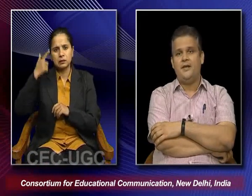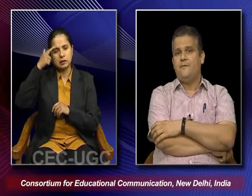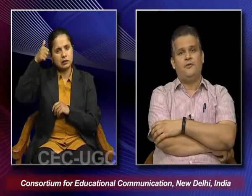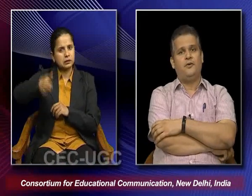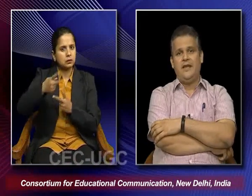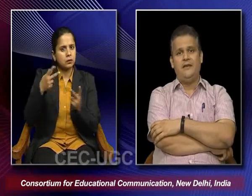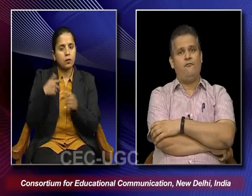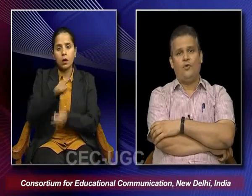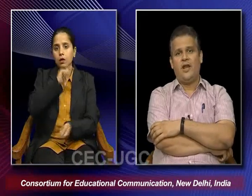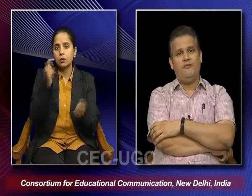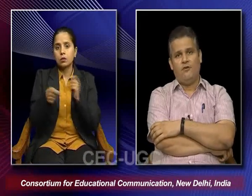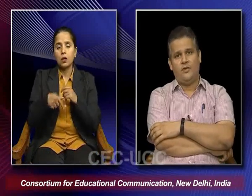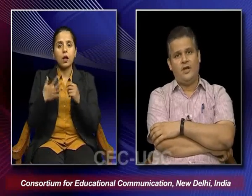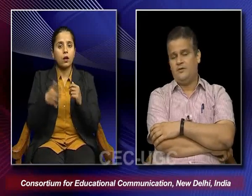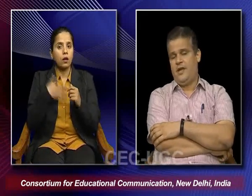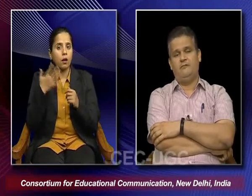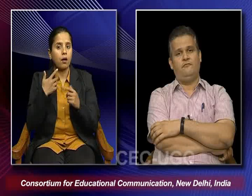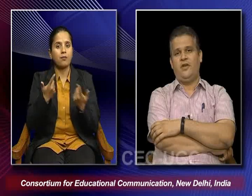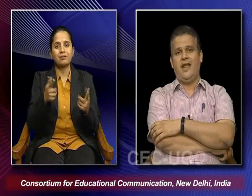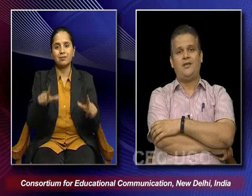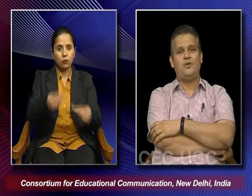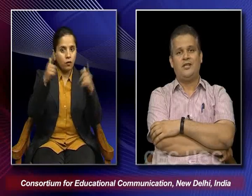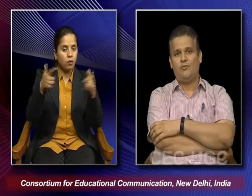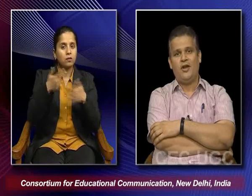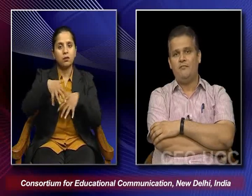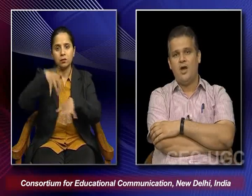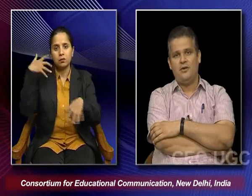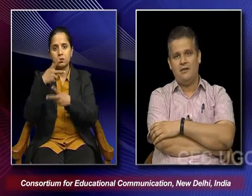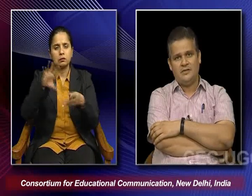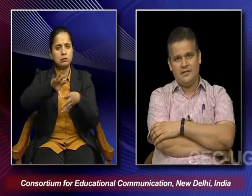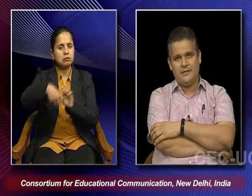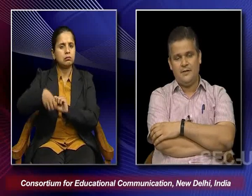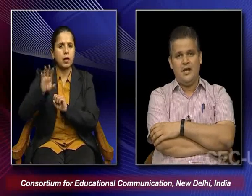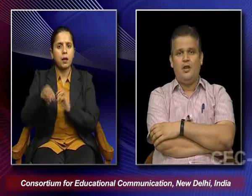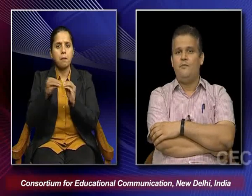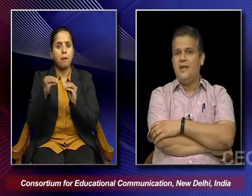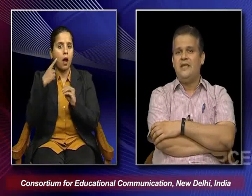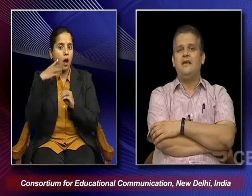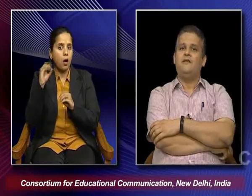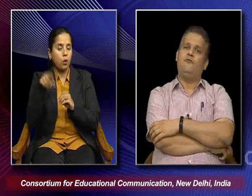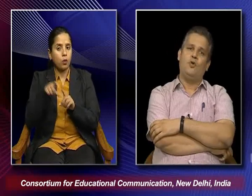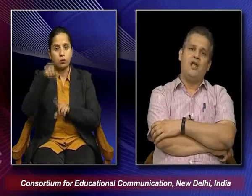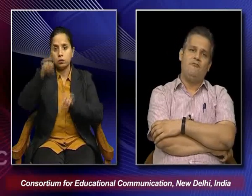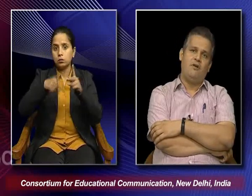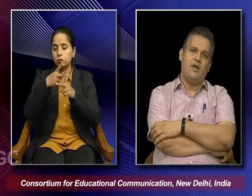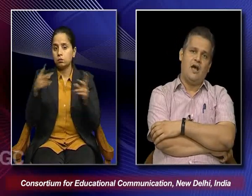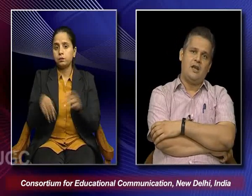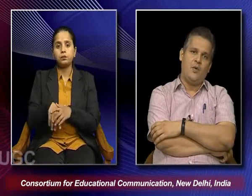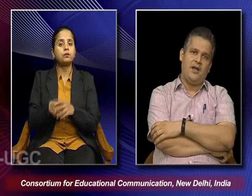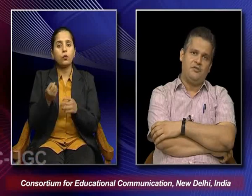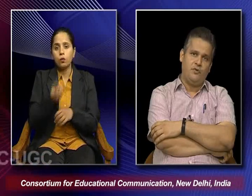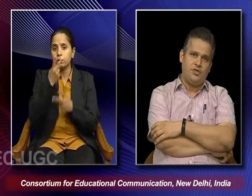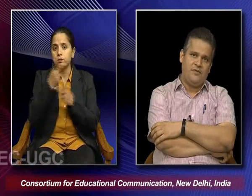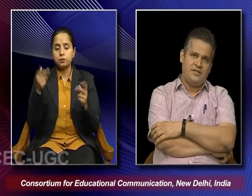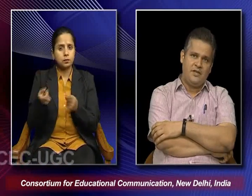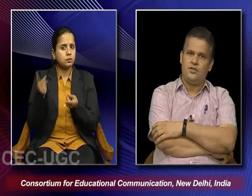converting green flora and fauna, and we are actually exploiting biodiversity. Many flora and fauna are now at